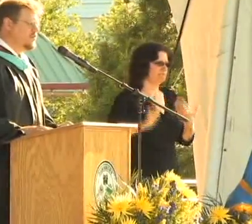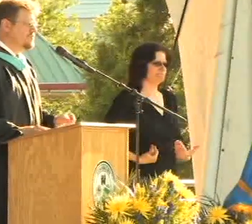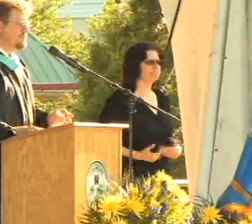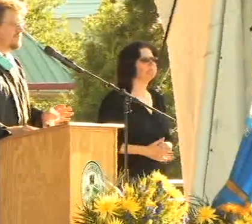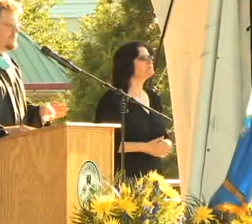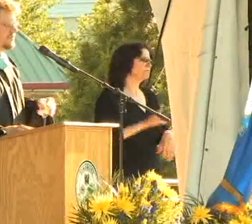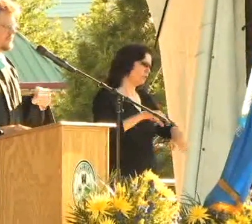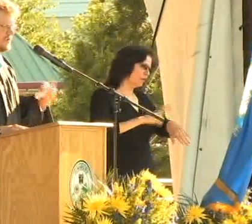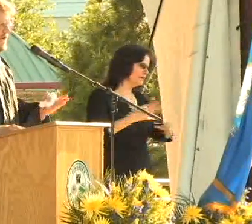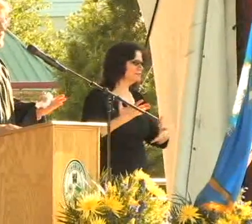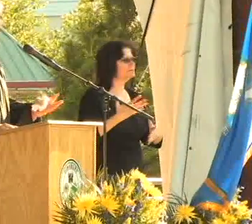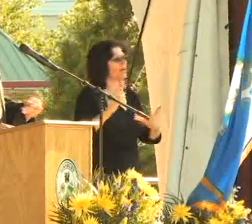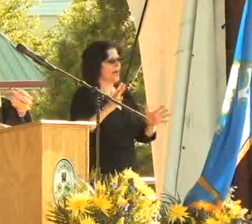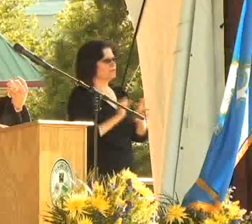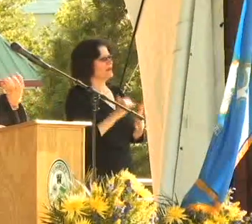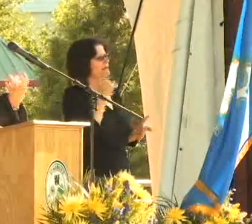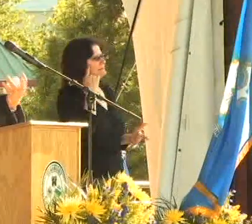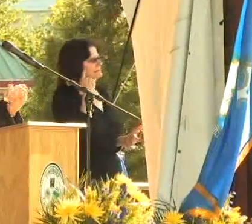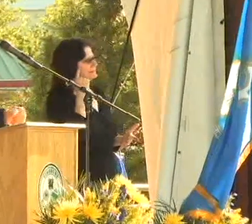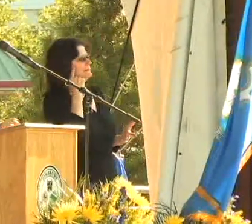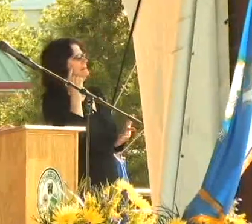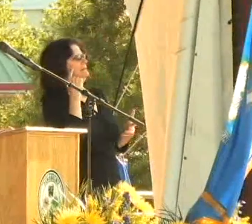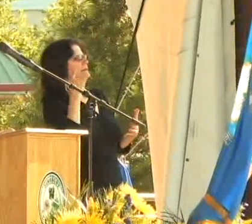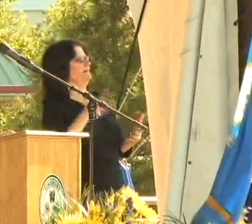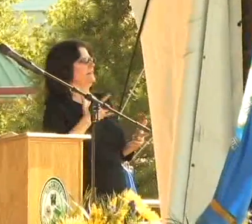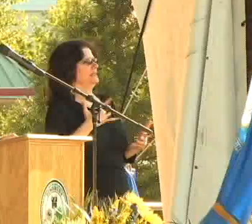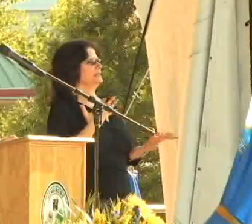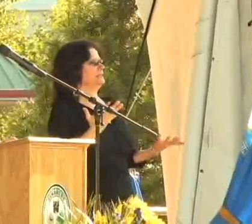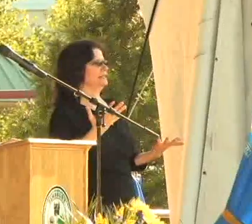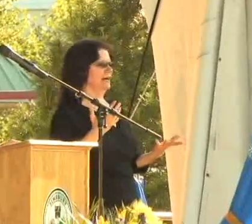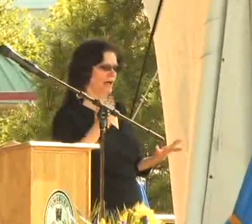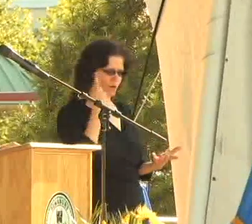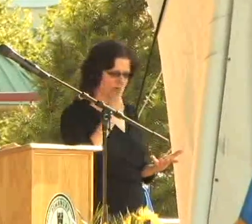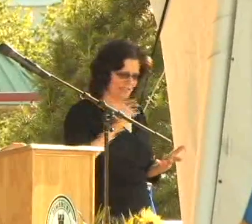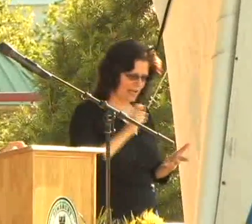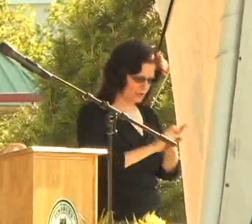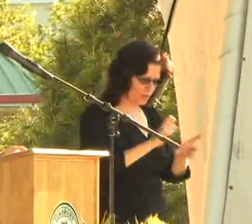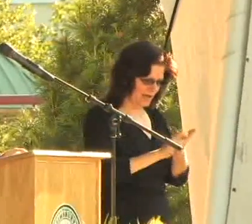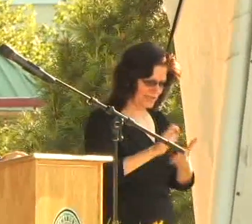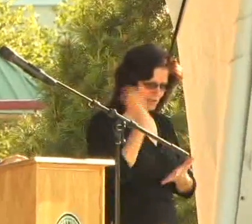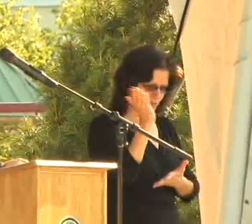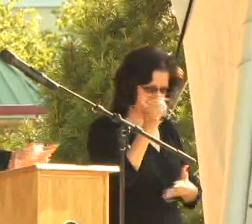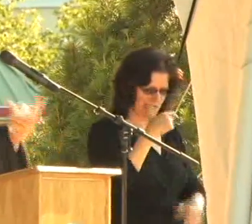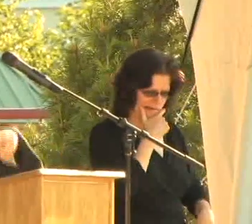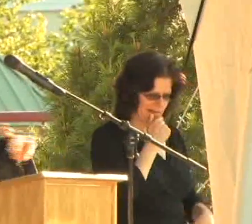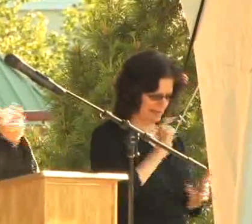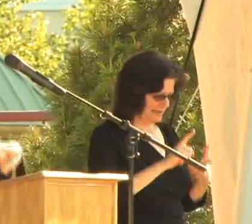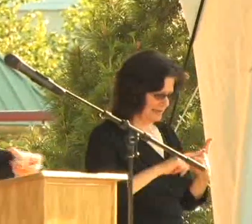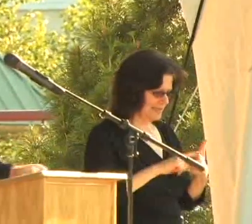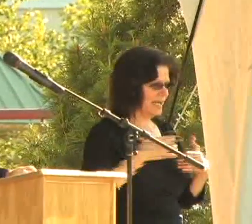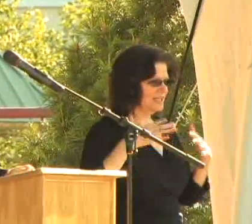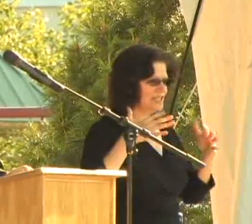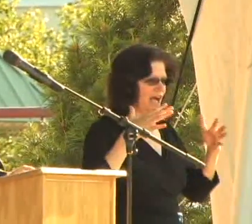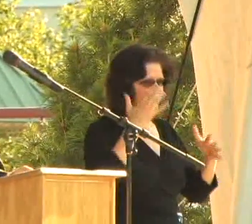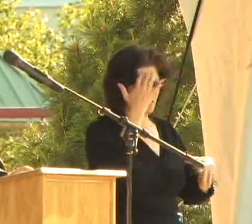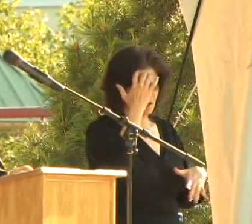Of course, soon after I had that great feeling, I realized this meant I had to write a speech. And then the anxiety